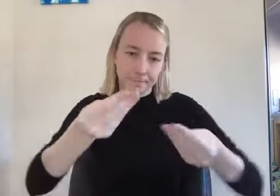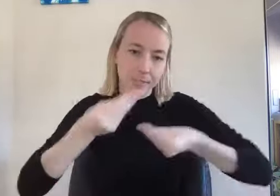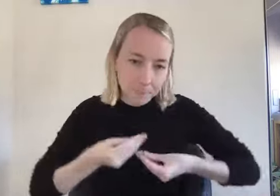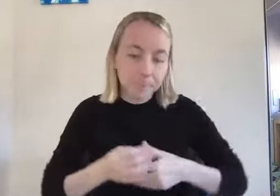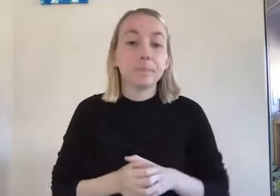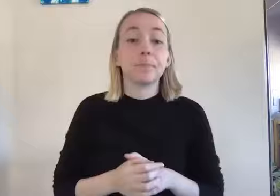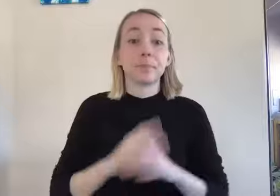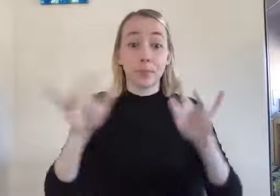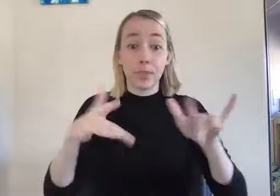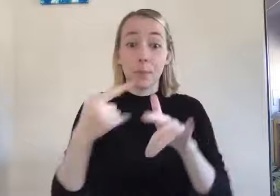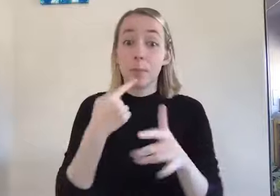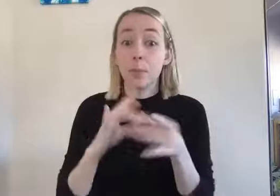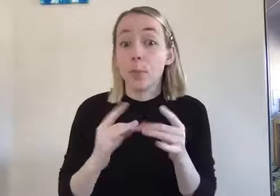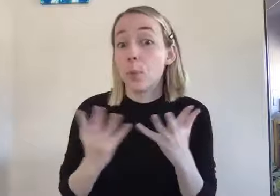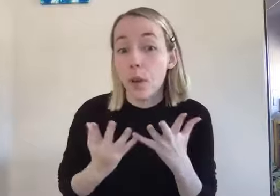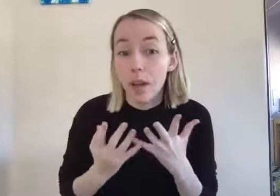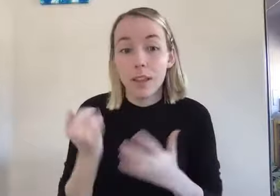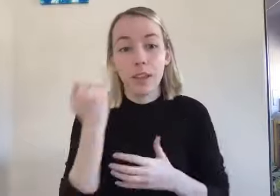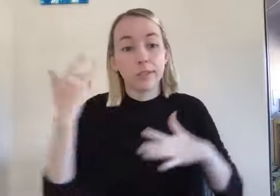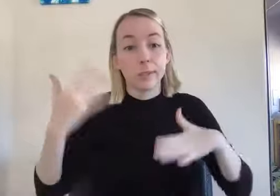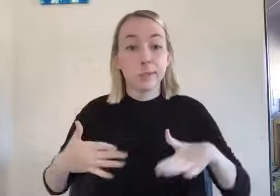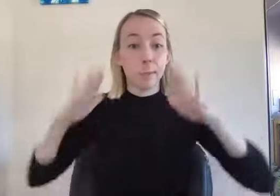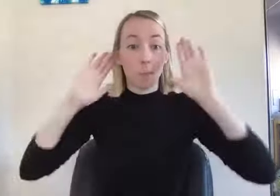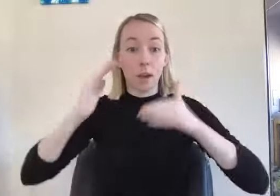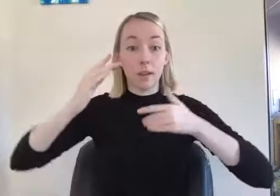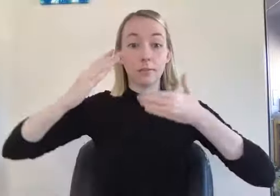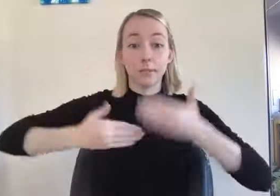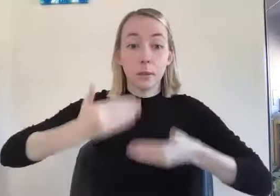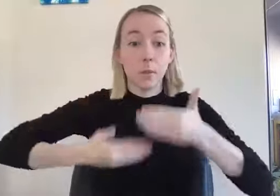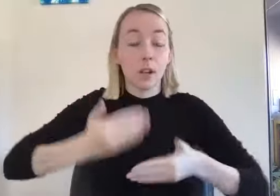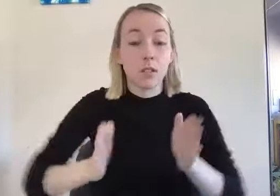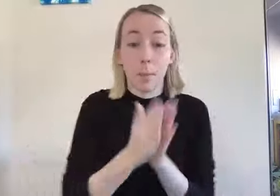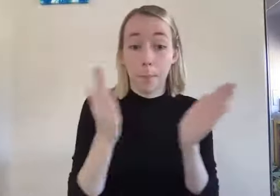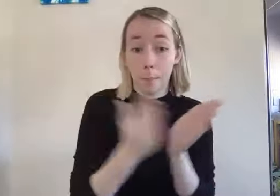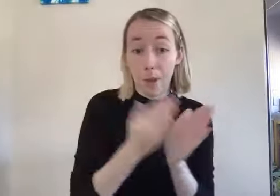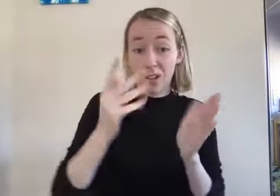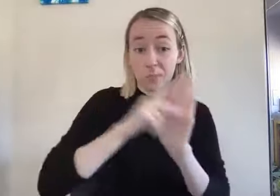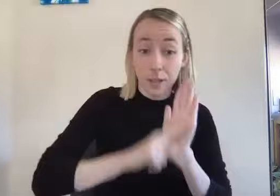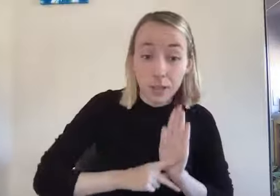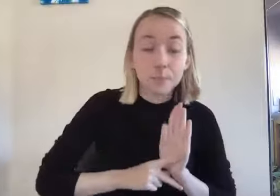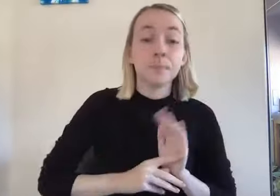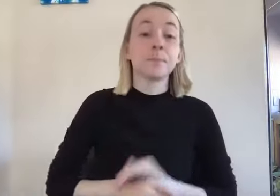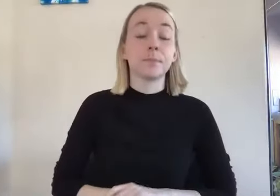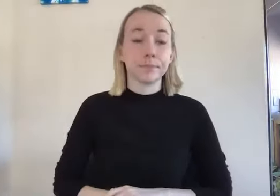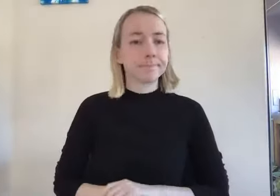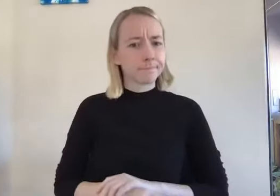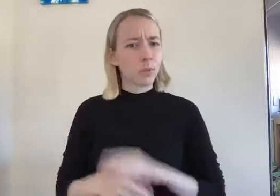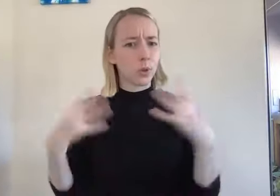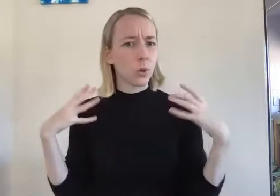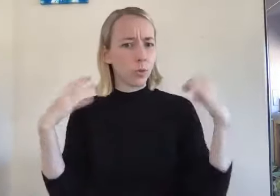gave me. And on these tapes, this guy said, if you will submit to the process that's outlined in the Big Book of Alcoholics Anonymous,